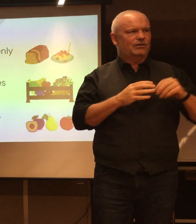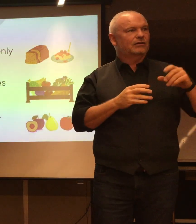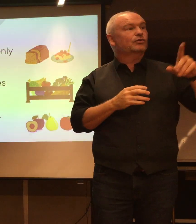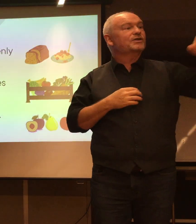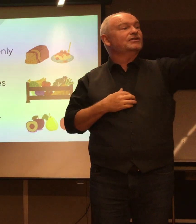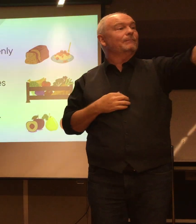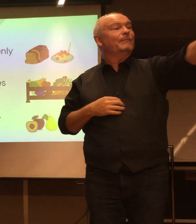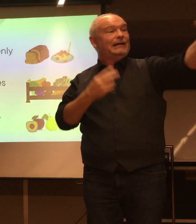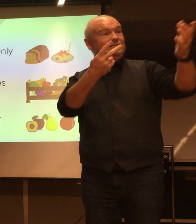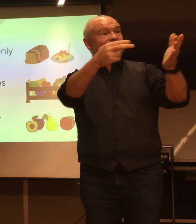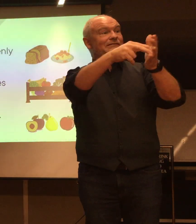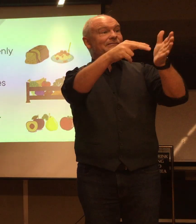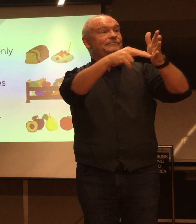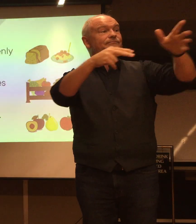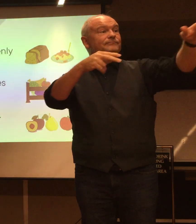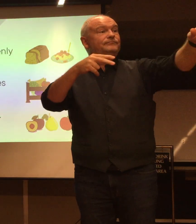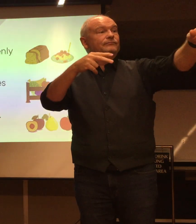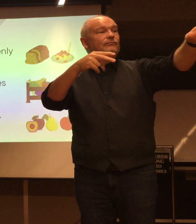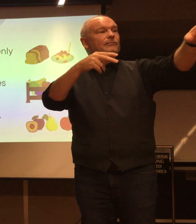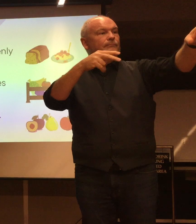day. Question up the back. Yep.